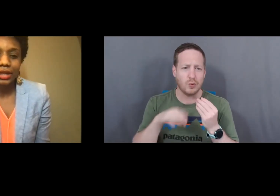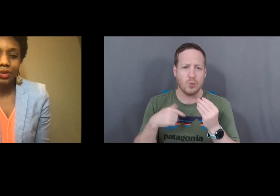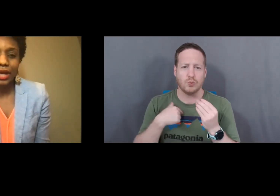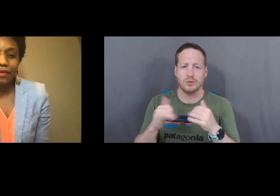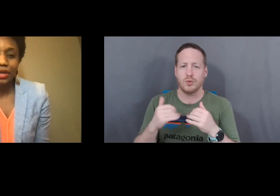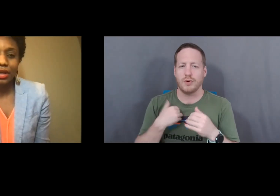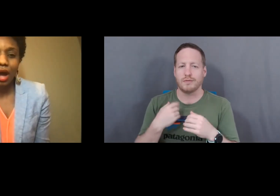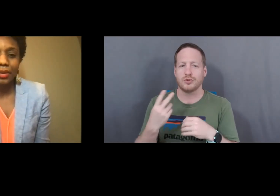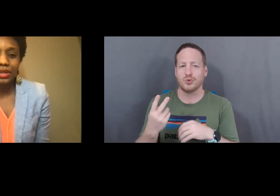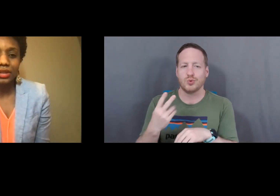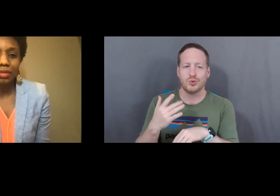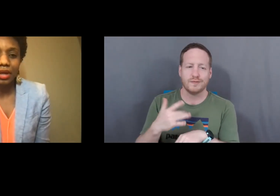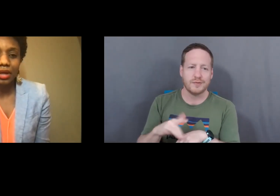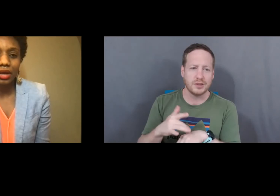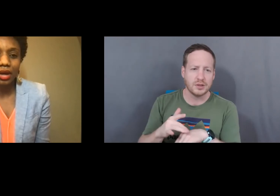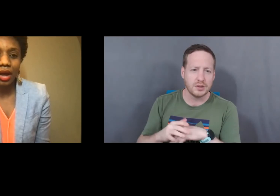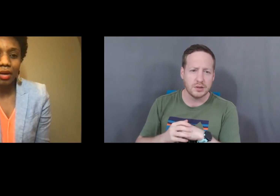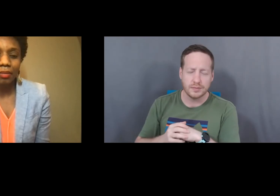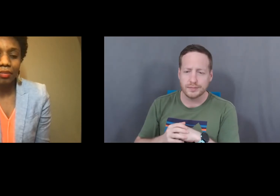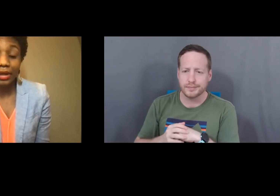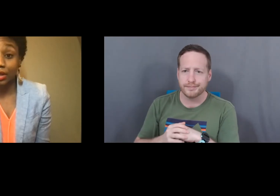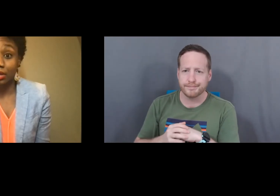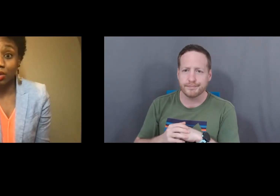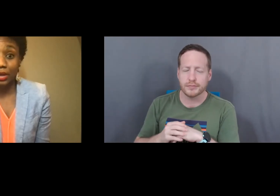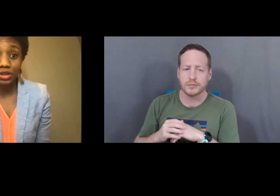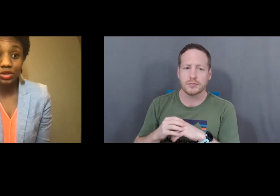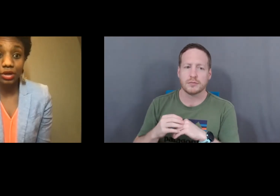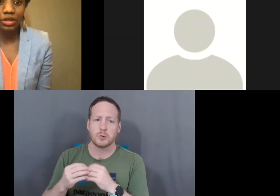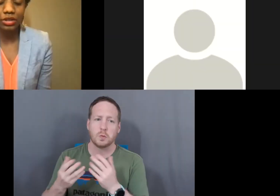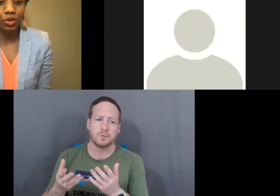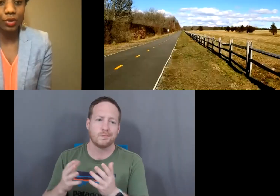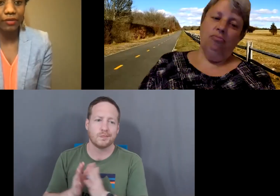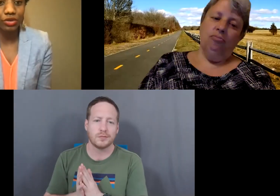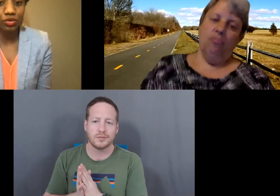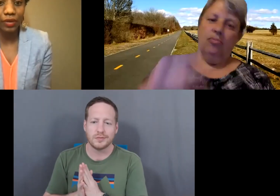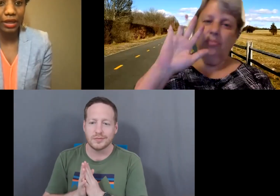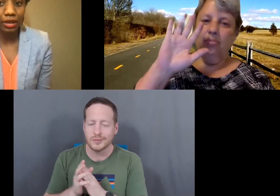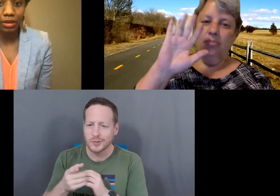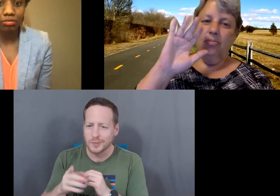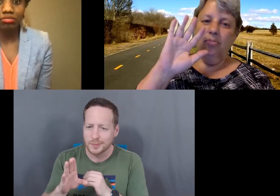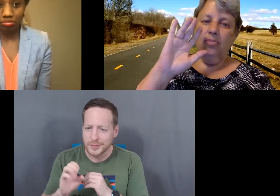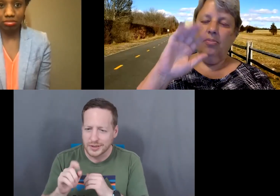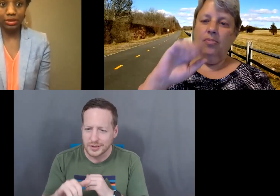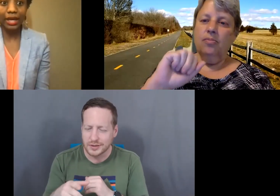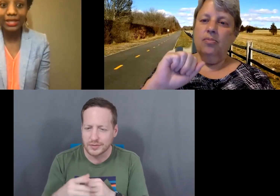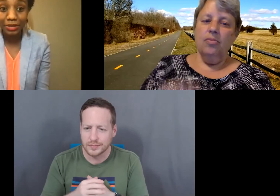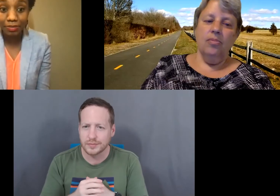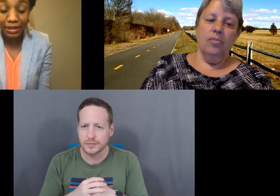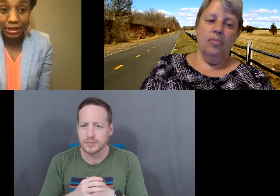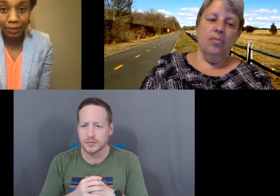Anyone have any comments to make? Any questions or concerns? I know we have 2 weeks. Yes, Betsy?